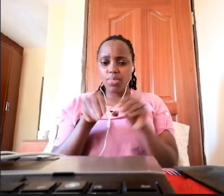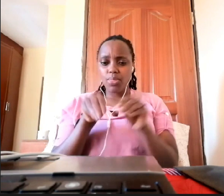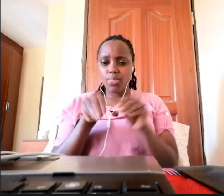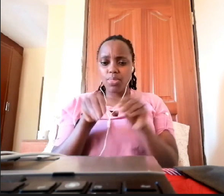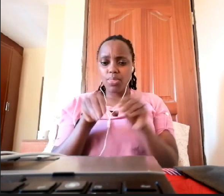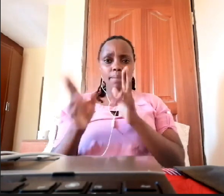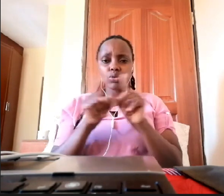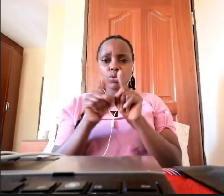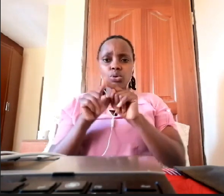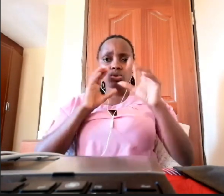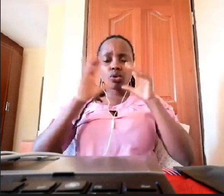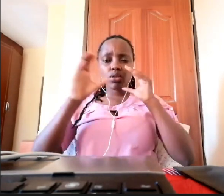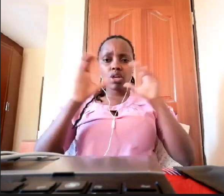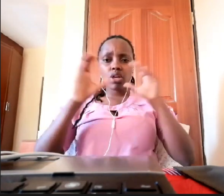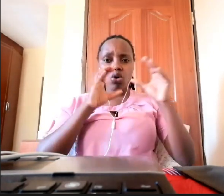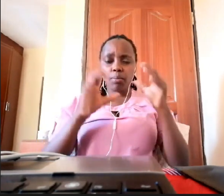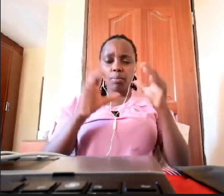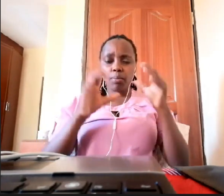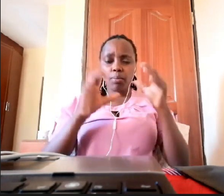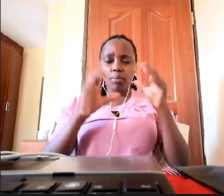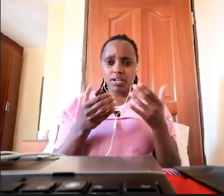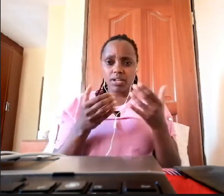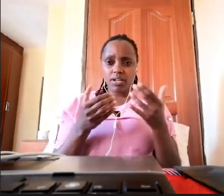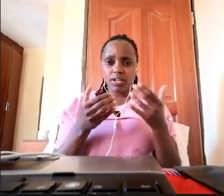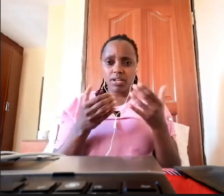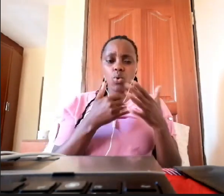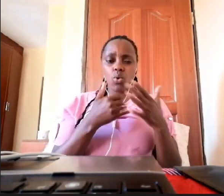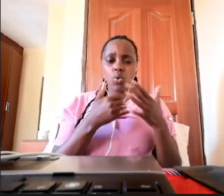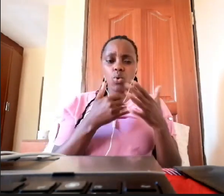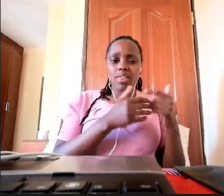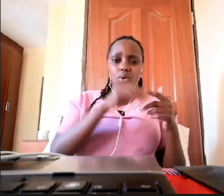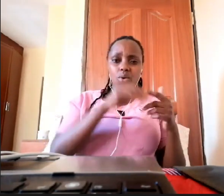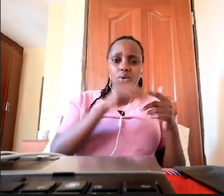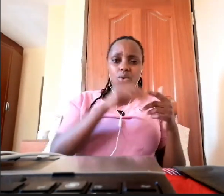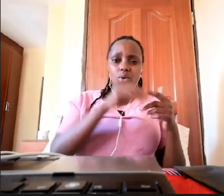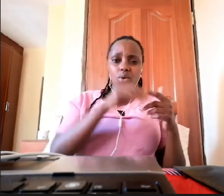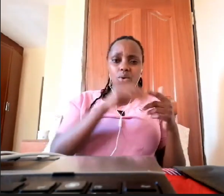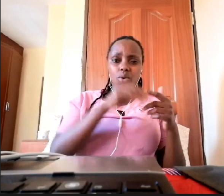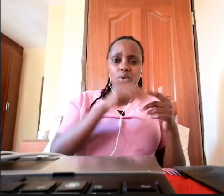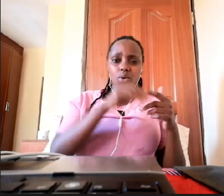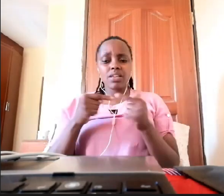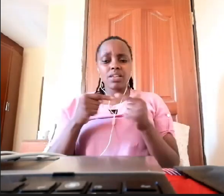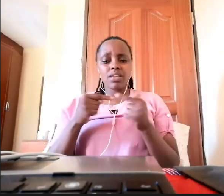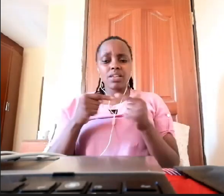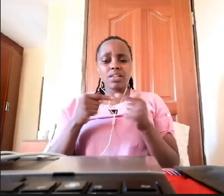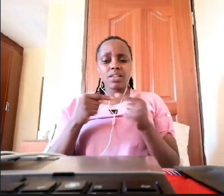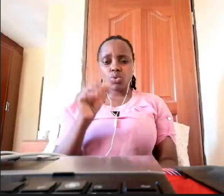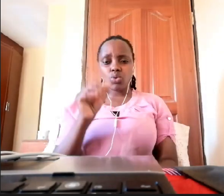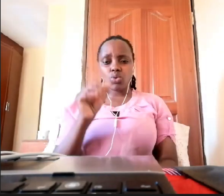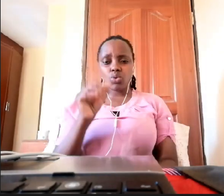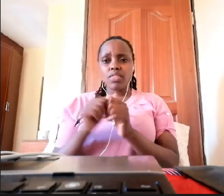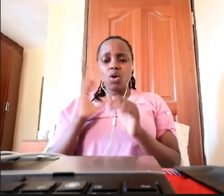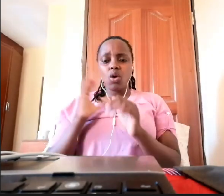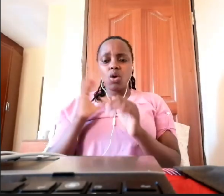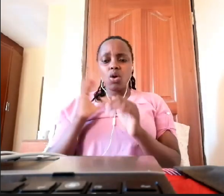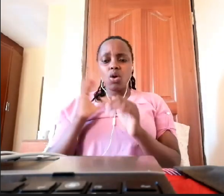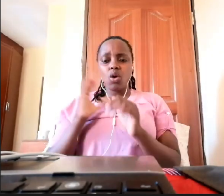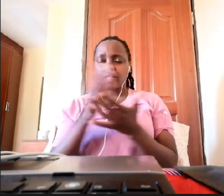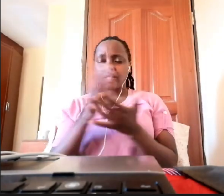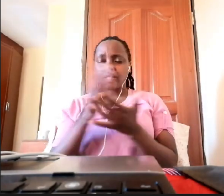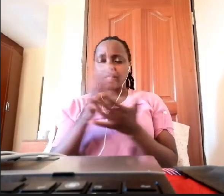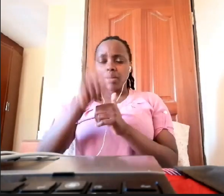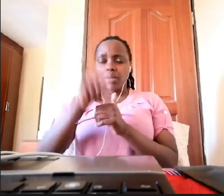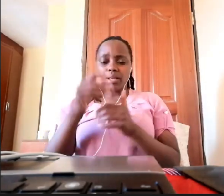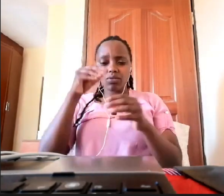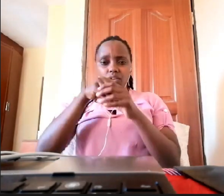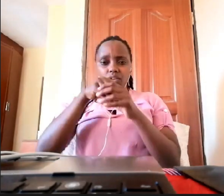also communication across the board, either with the government, amongst ourselves as CSOs, with the committee, is something we really